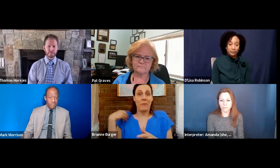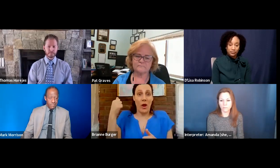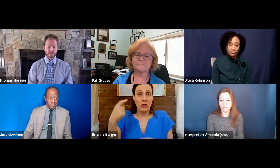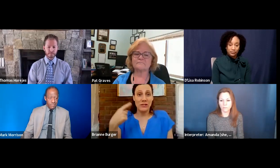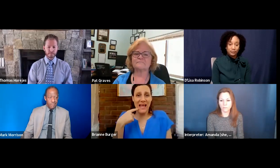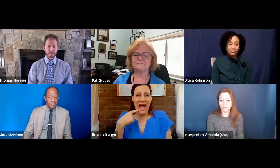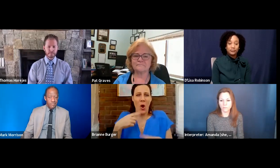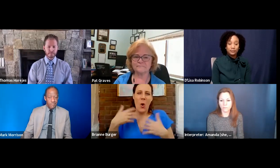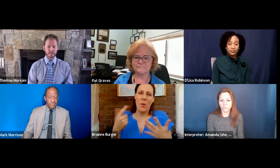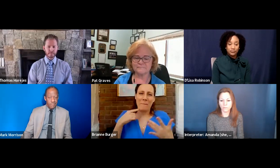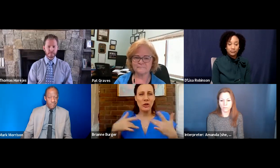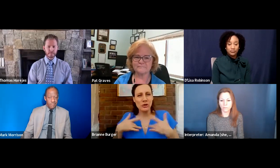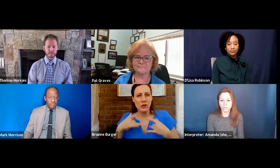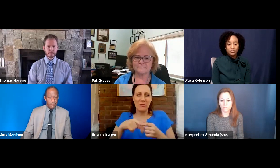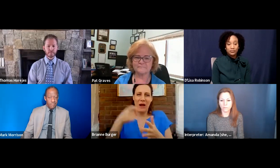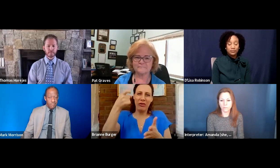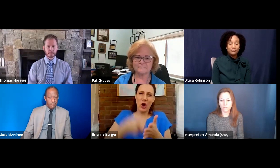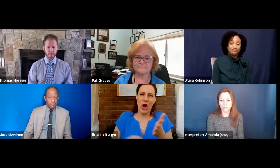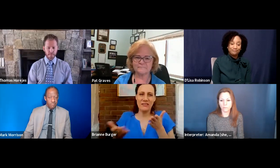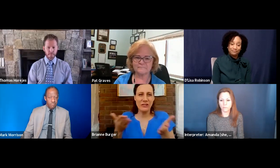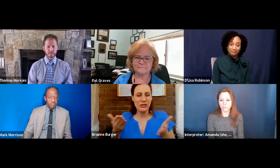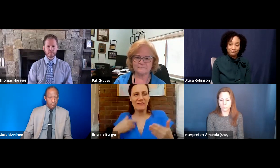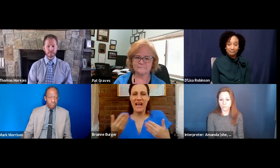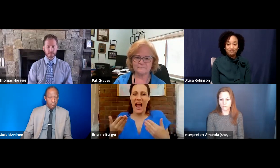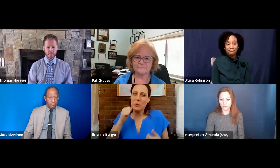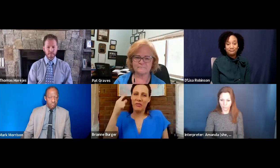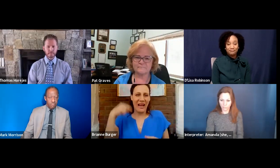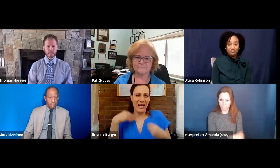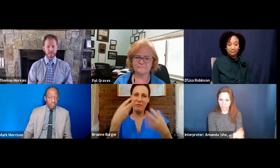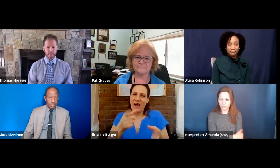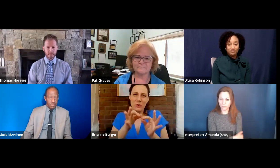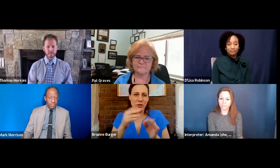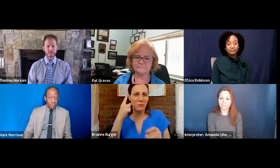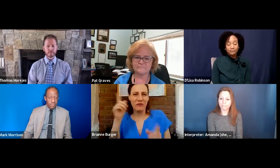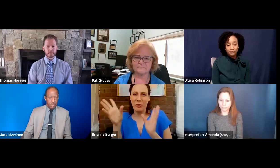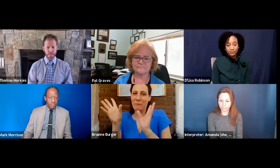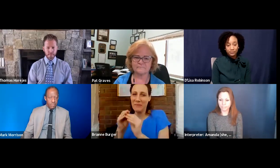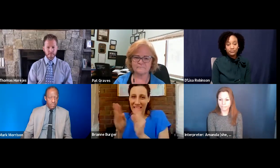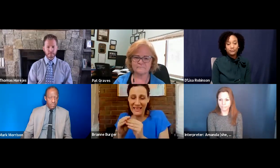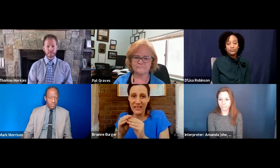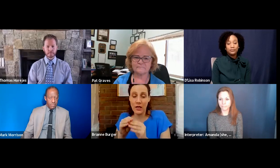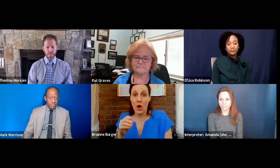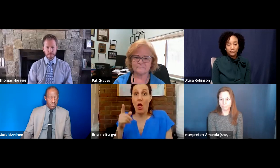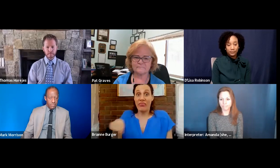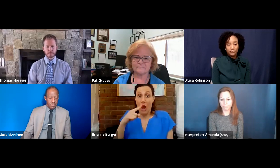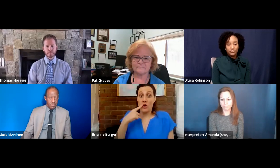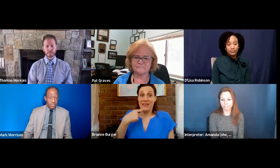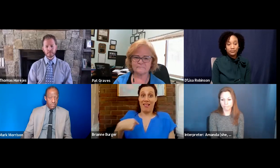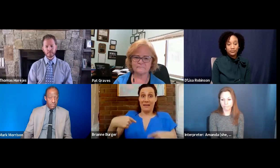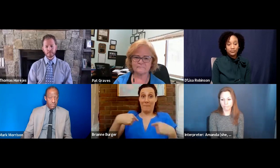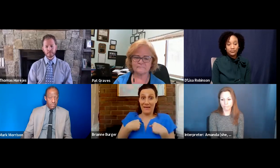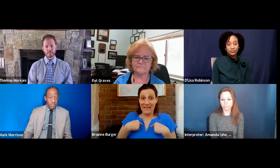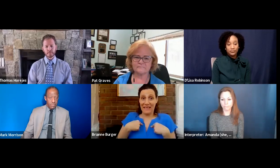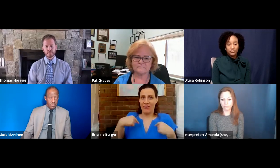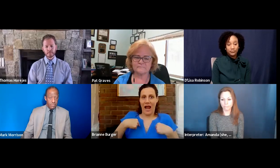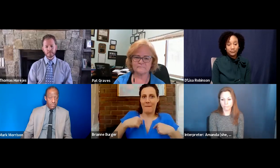important. Because when employers say things like, well, I'm really concerned about the cost of this service, I don't think I can provide interpreters for